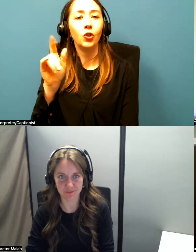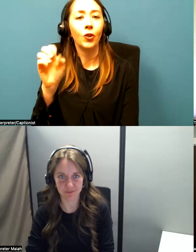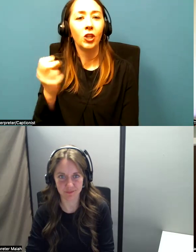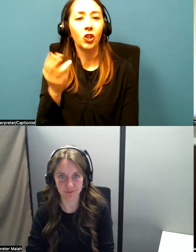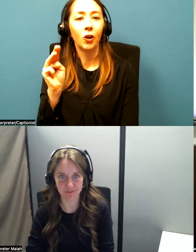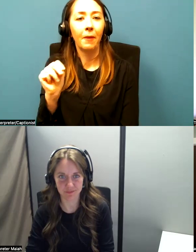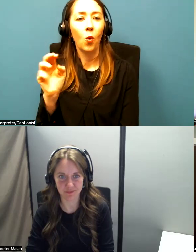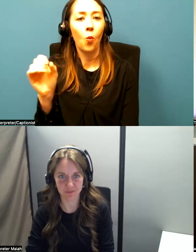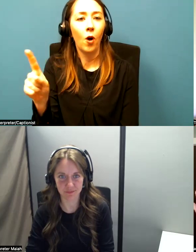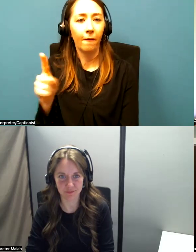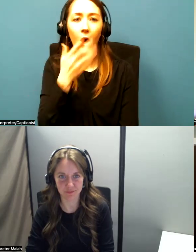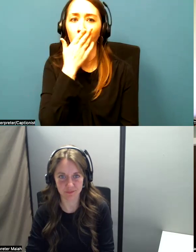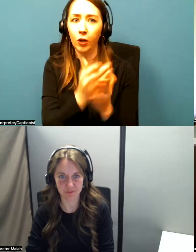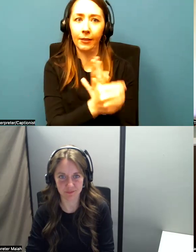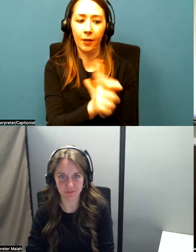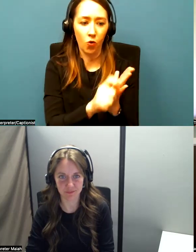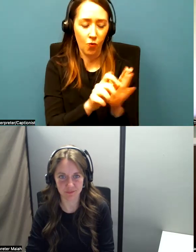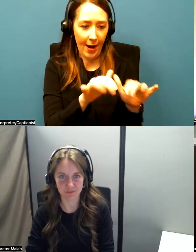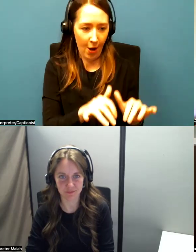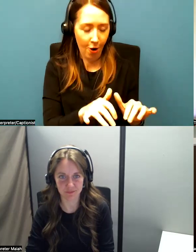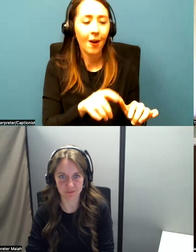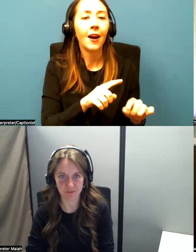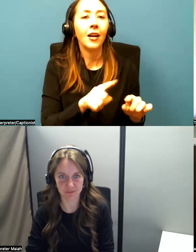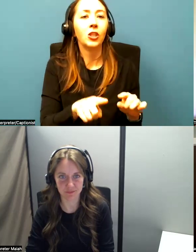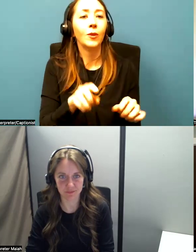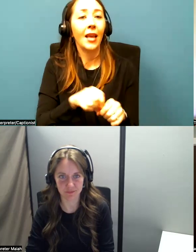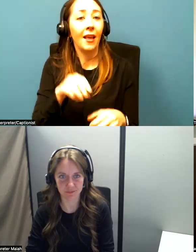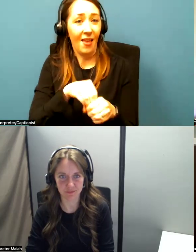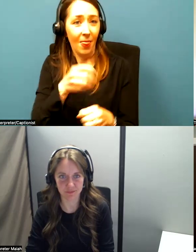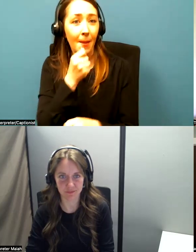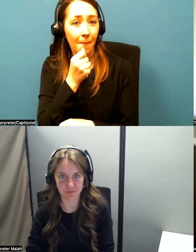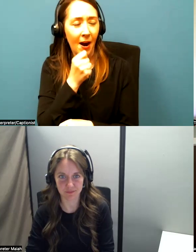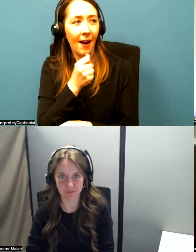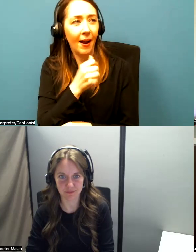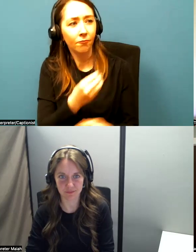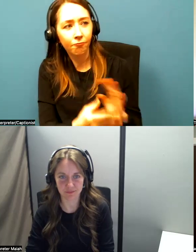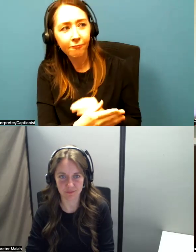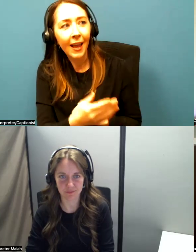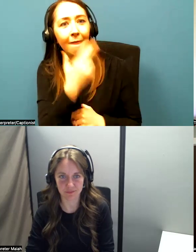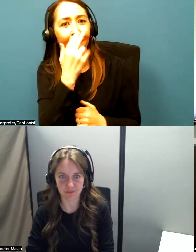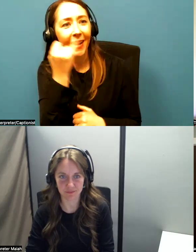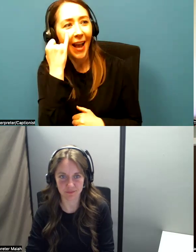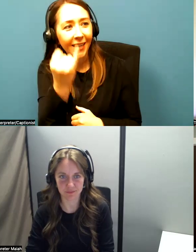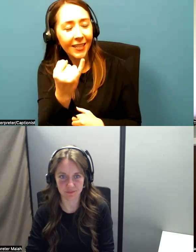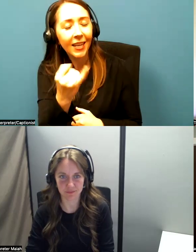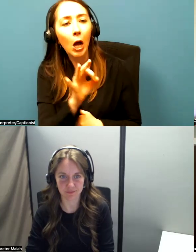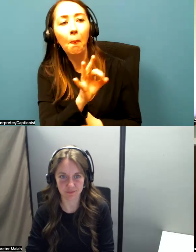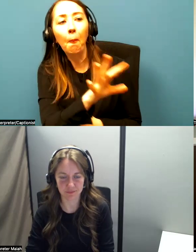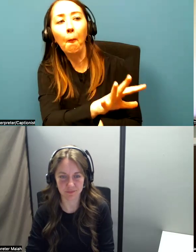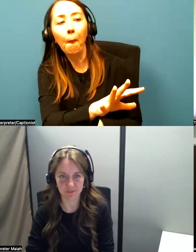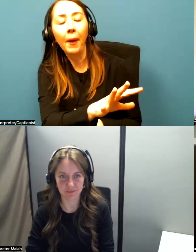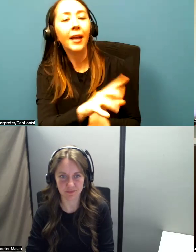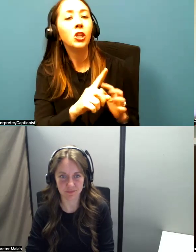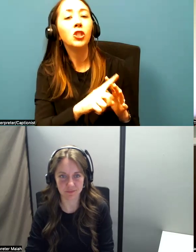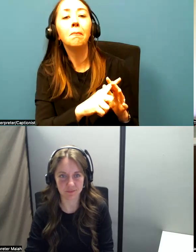in the bar. We were at this Hallmark event. And I said, I had this kind of funny idea. And it was just like the beginning